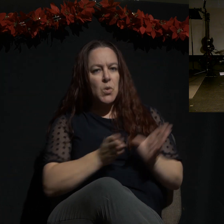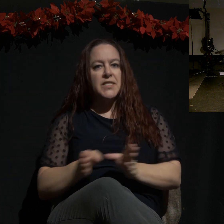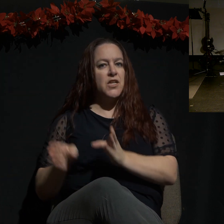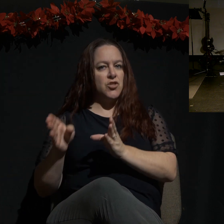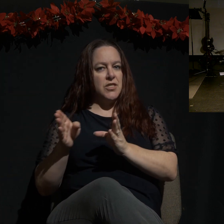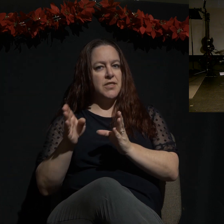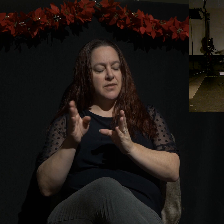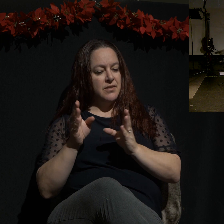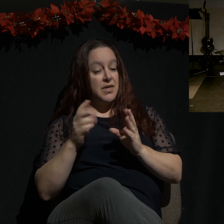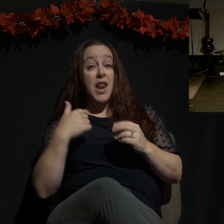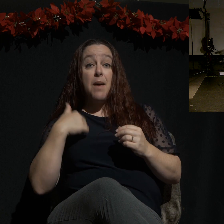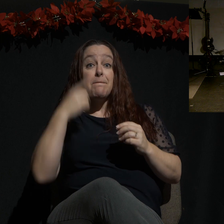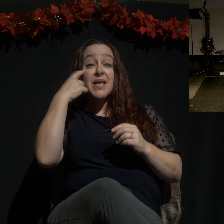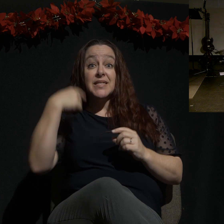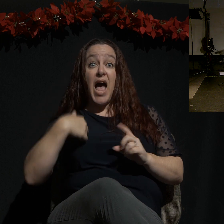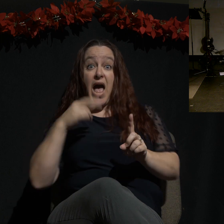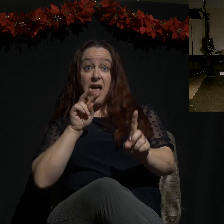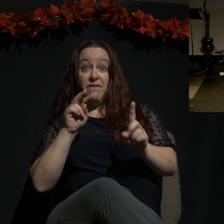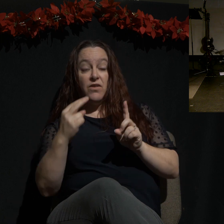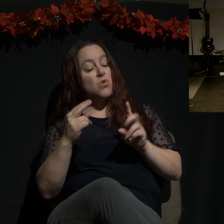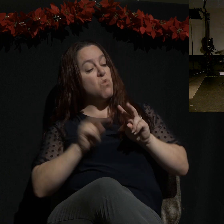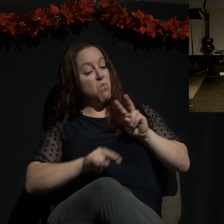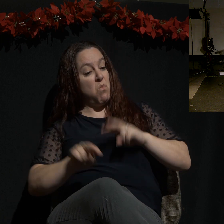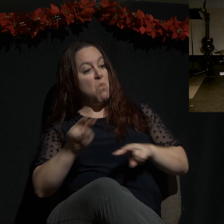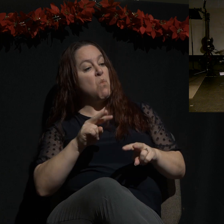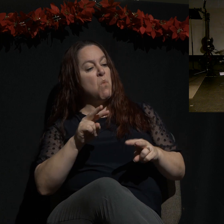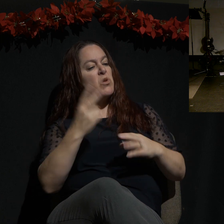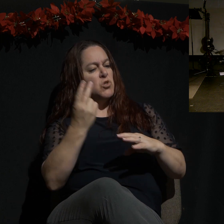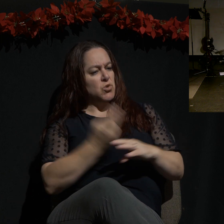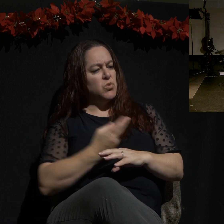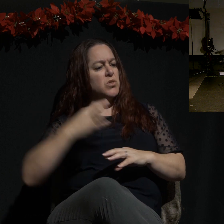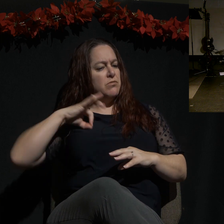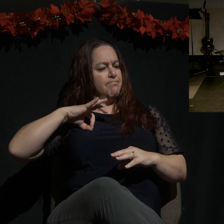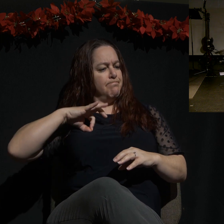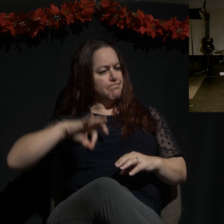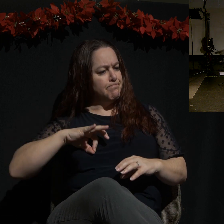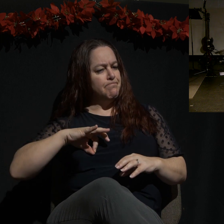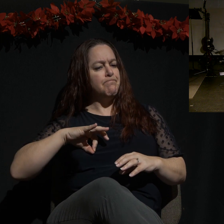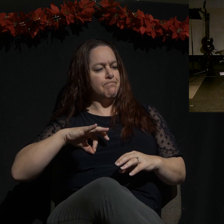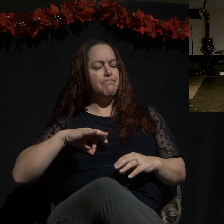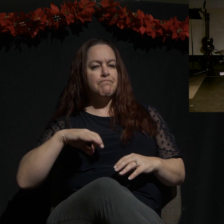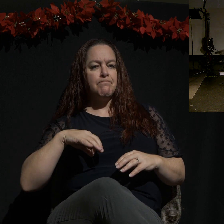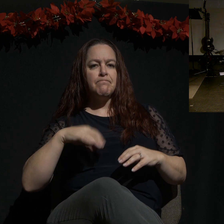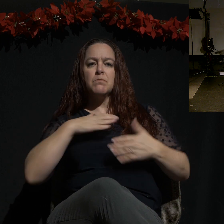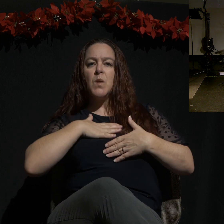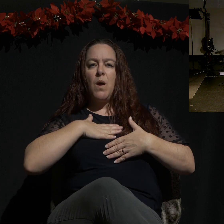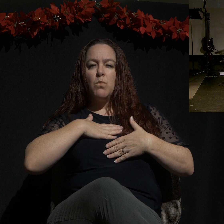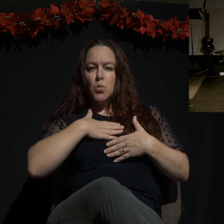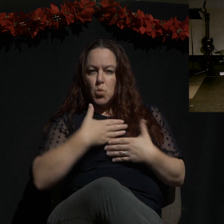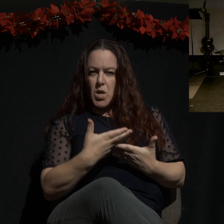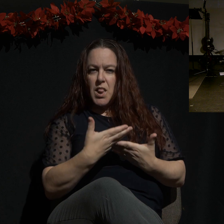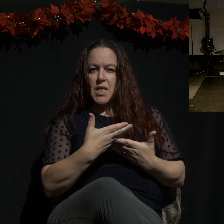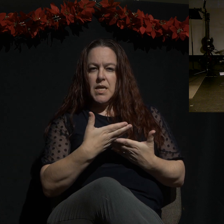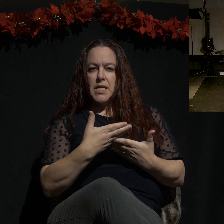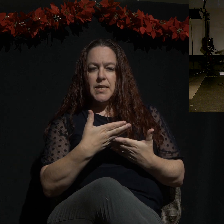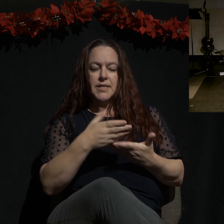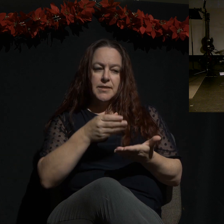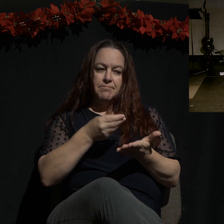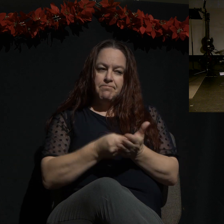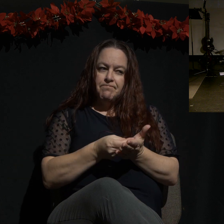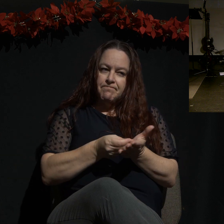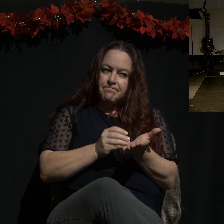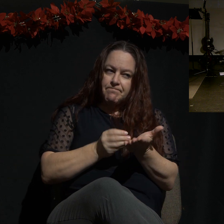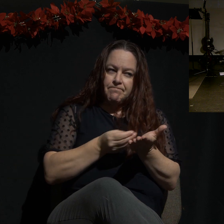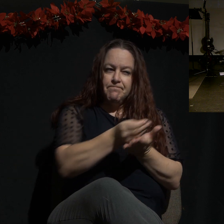I viewed this backpack as being useful in having utility, I was willing to spend